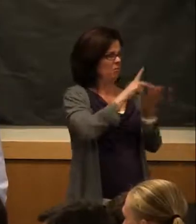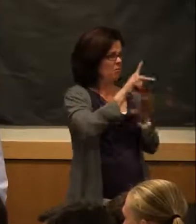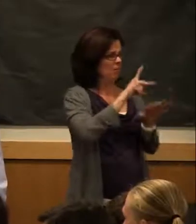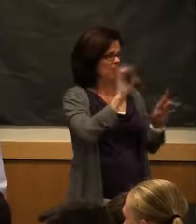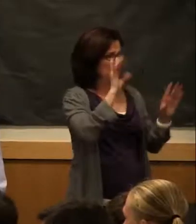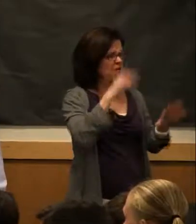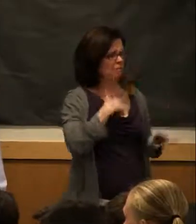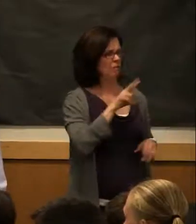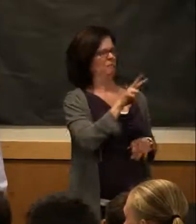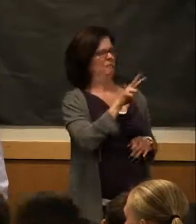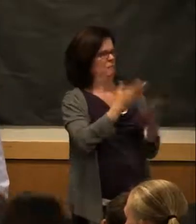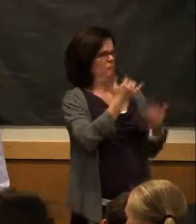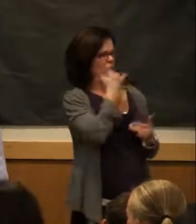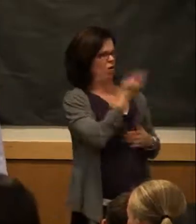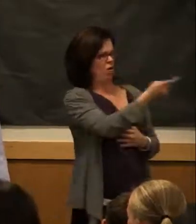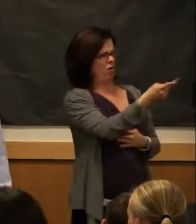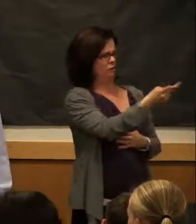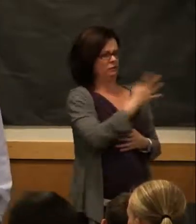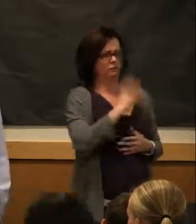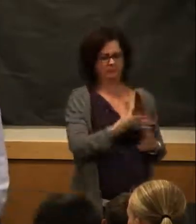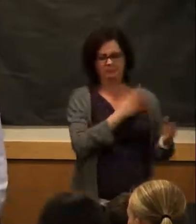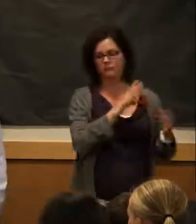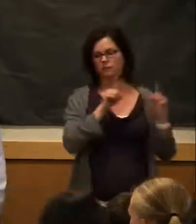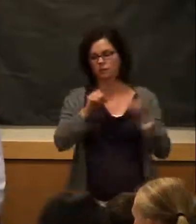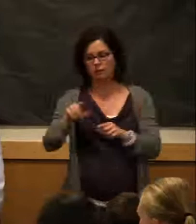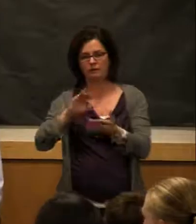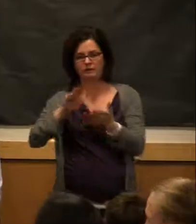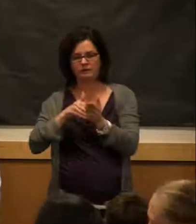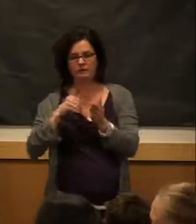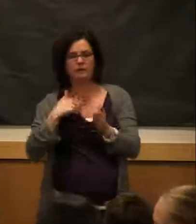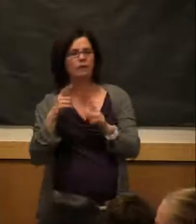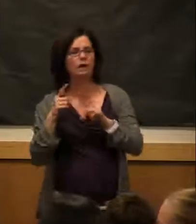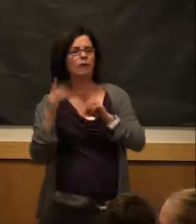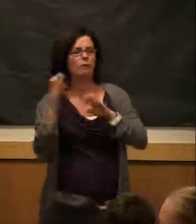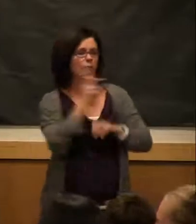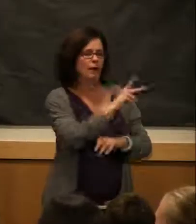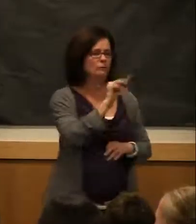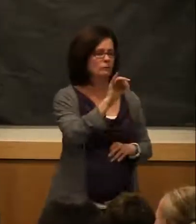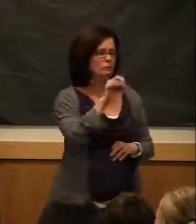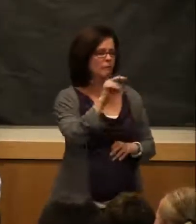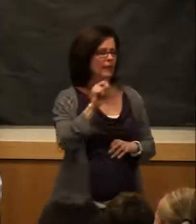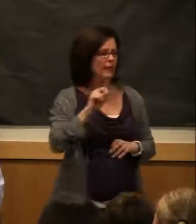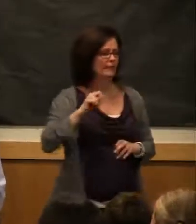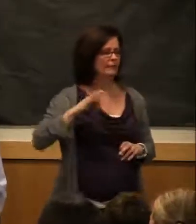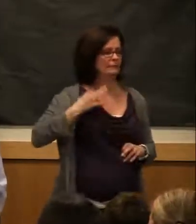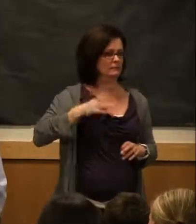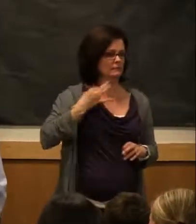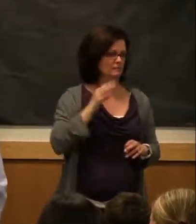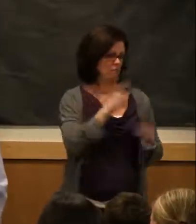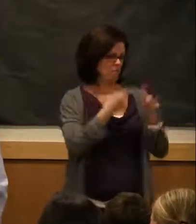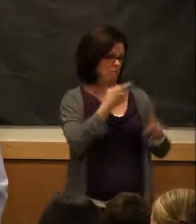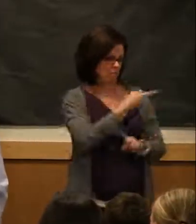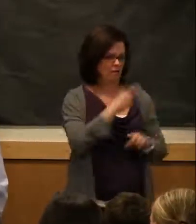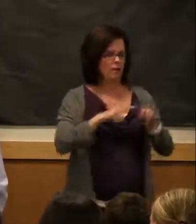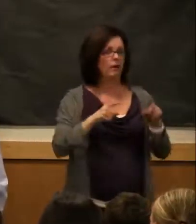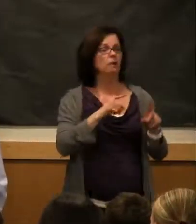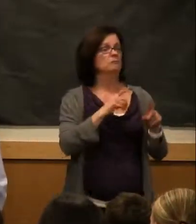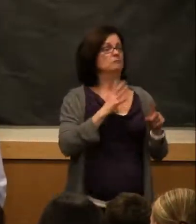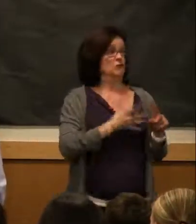And I left the center, and I kind of went back to Maine, which is where I'm from, for a couple years. And I had the opportunity to come